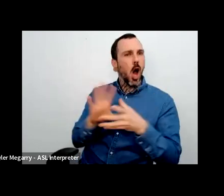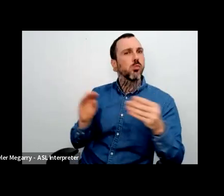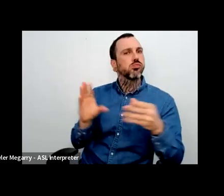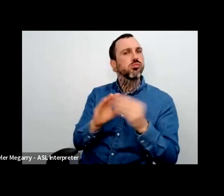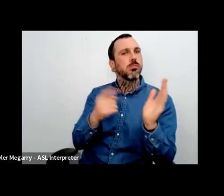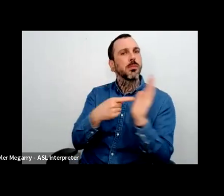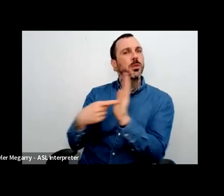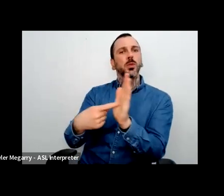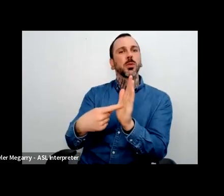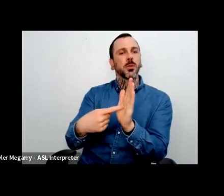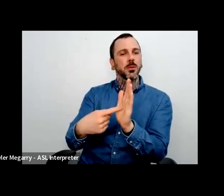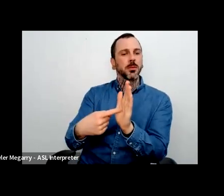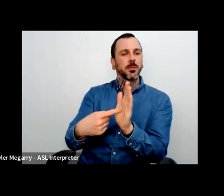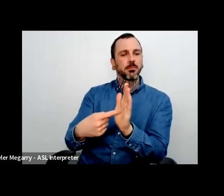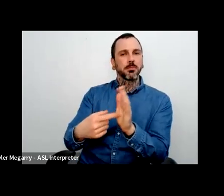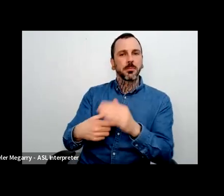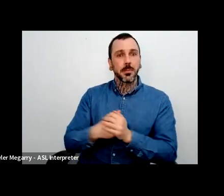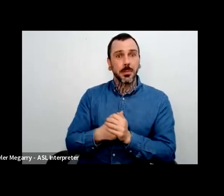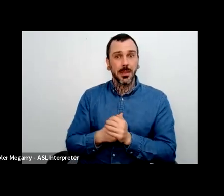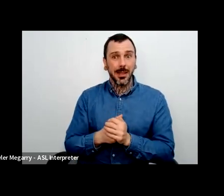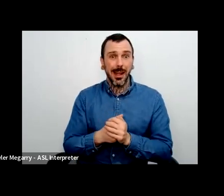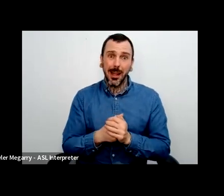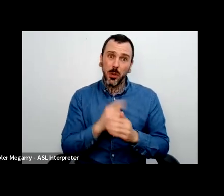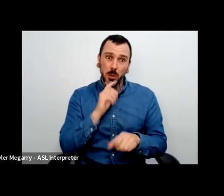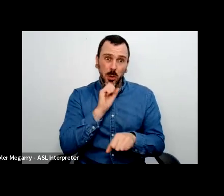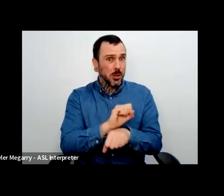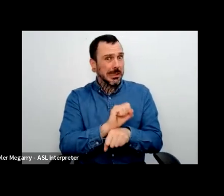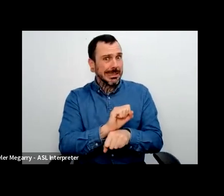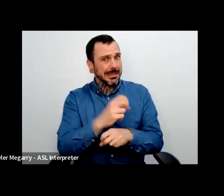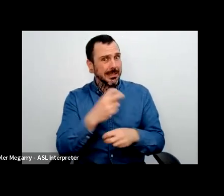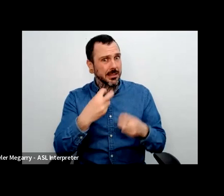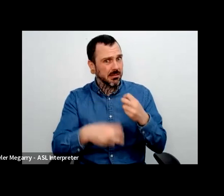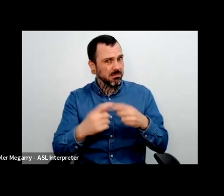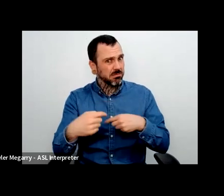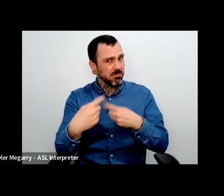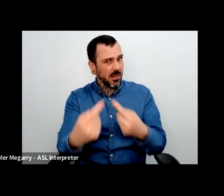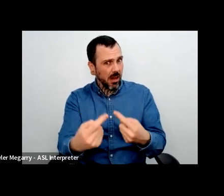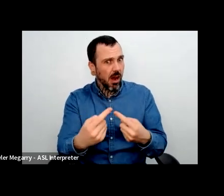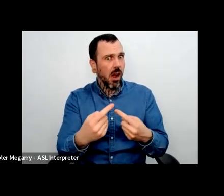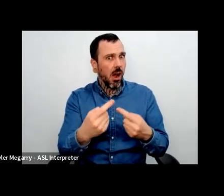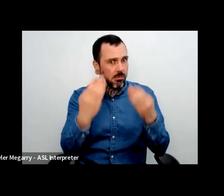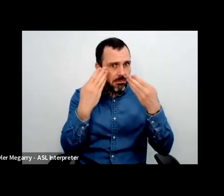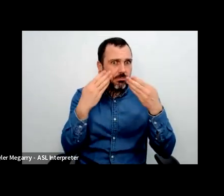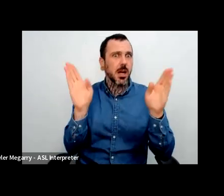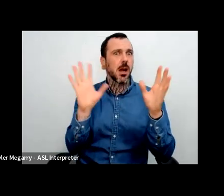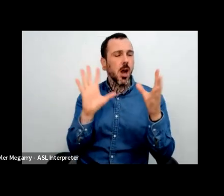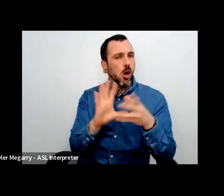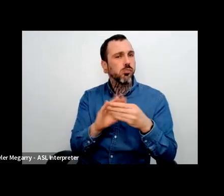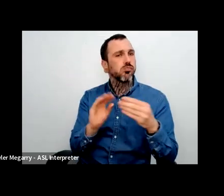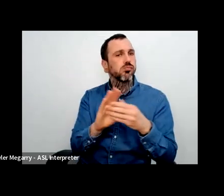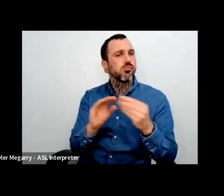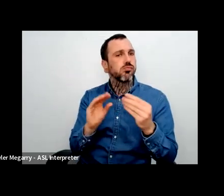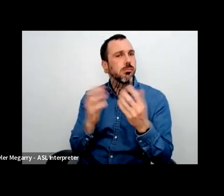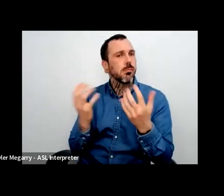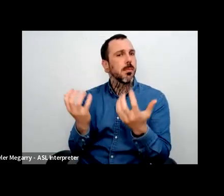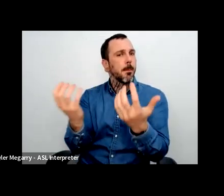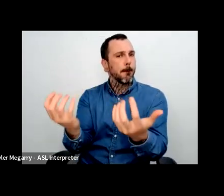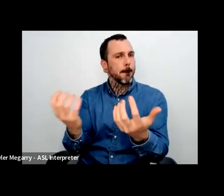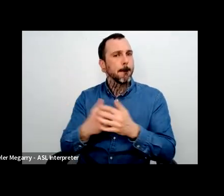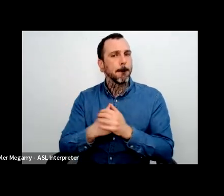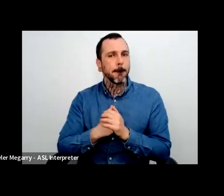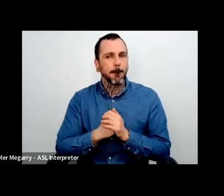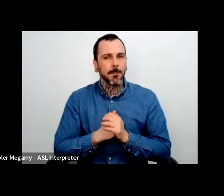in that, even though it's been a lot of work and a lot of hard work to get here, that of course is reason